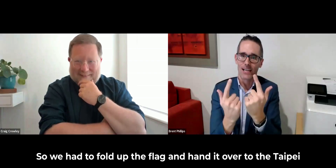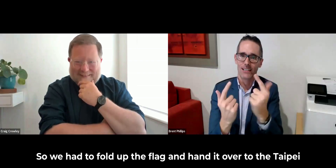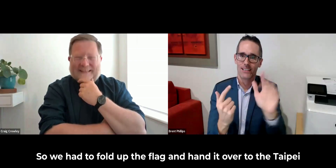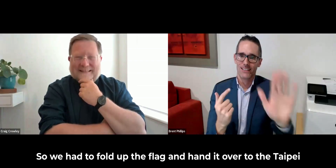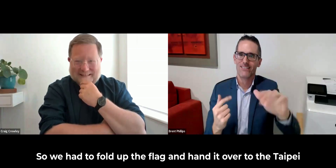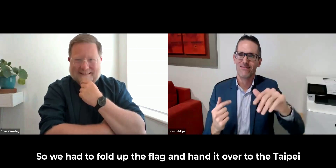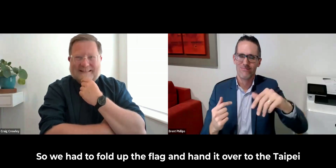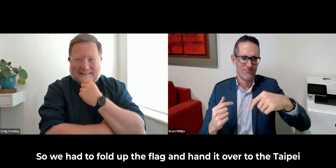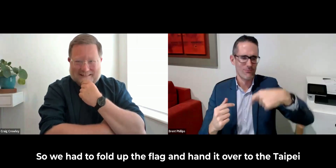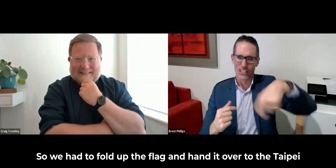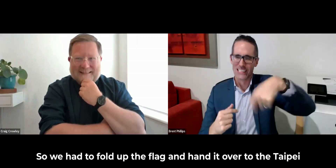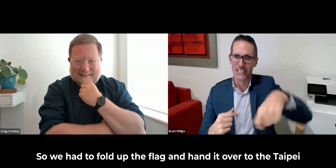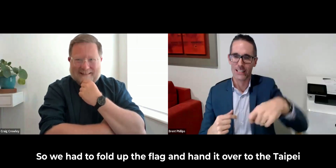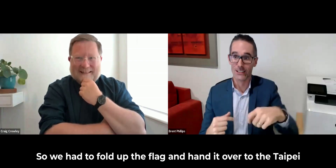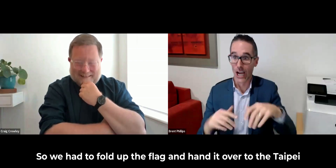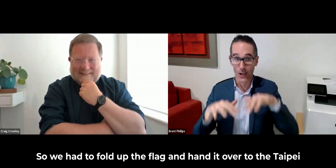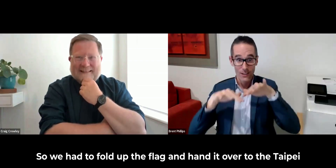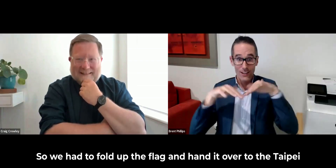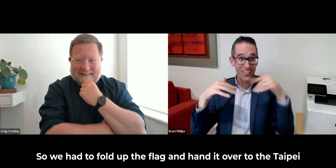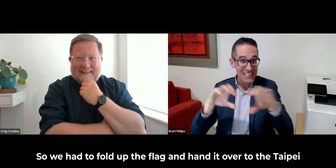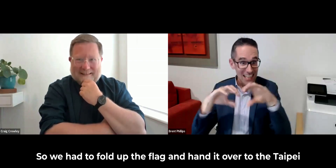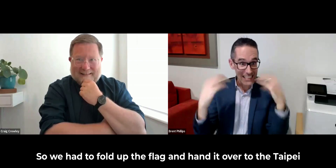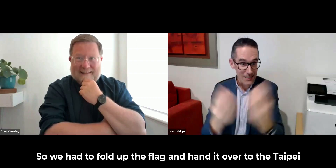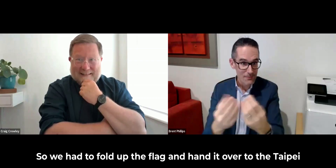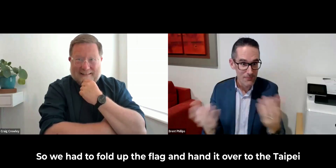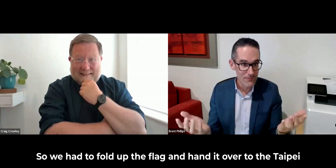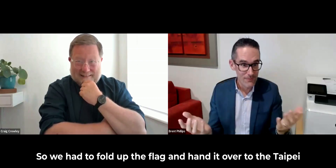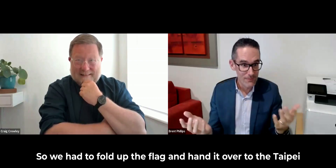to fold up the flag and hand it over to the Taipei